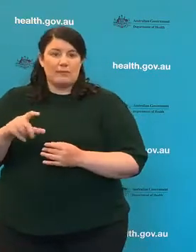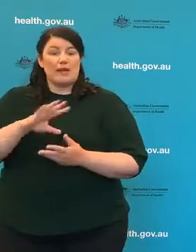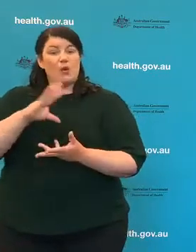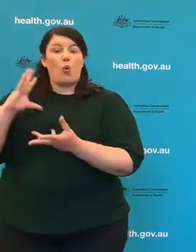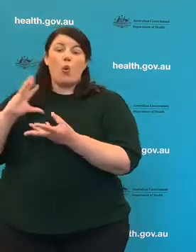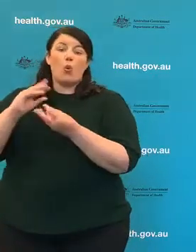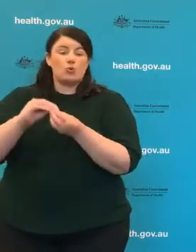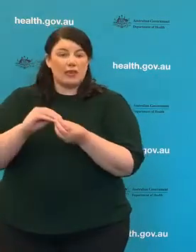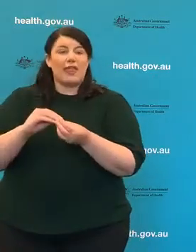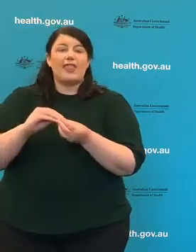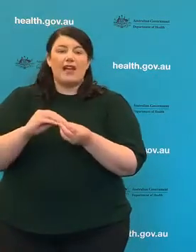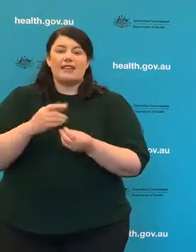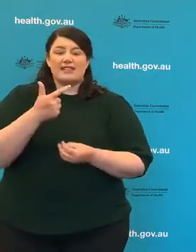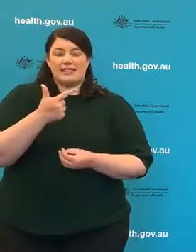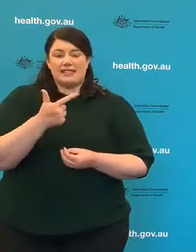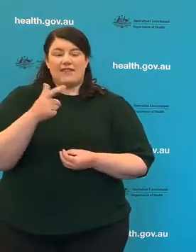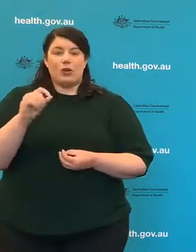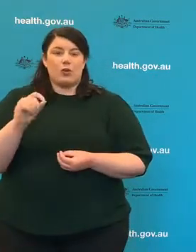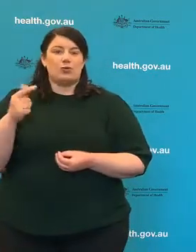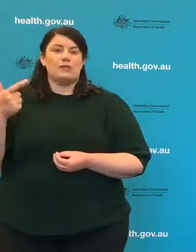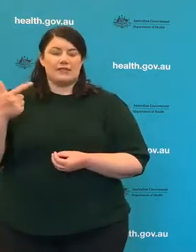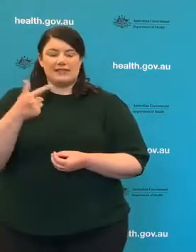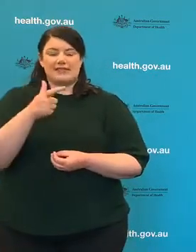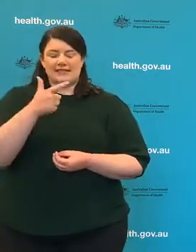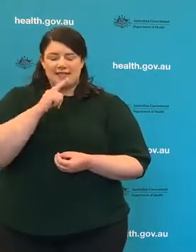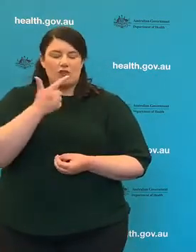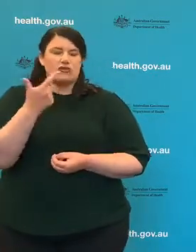to 770.